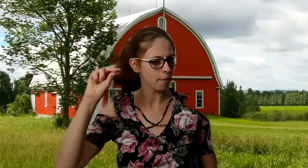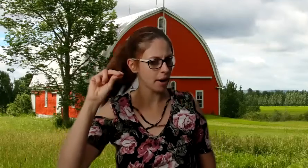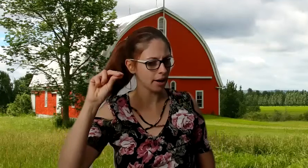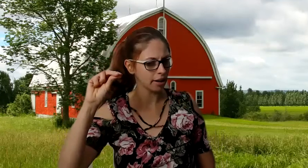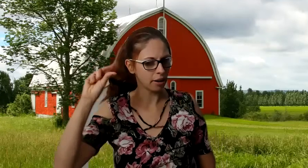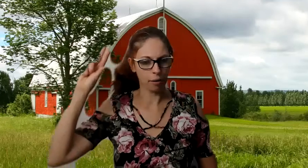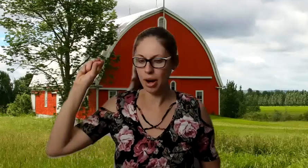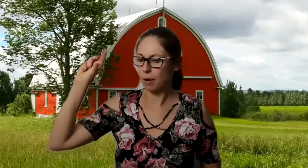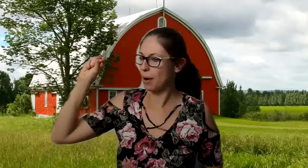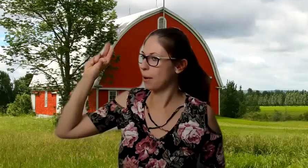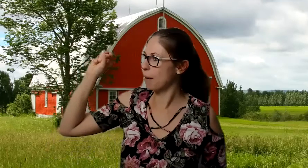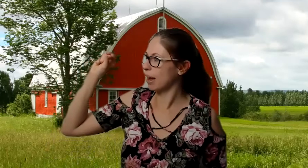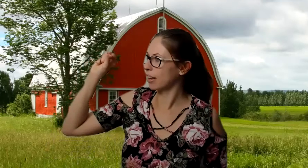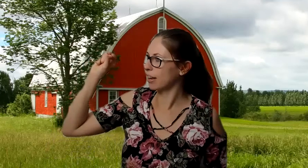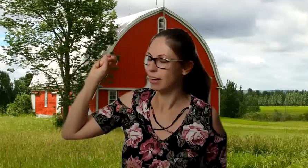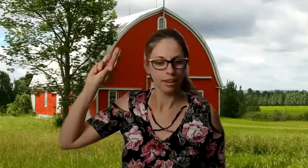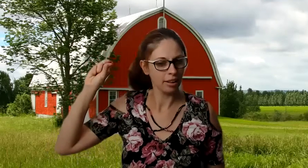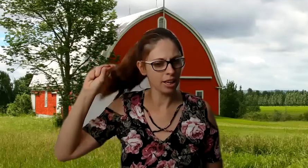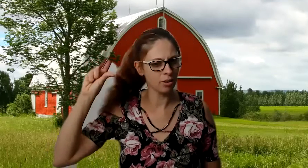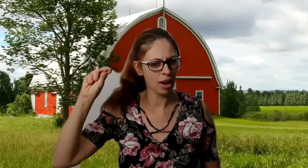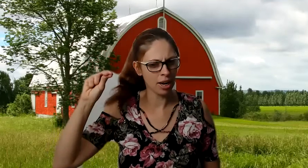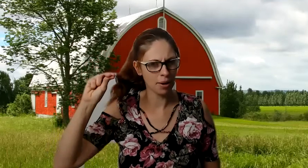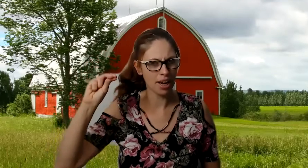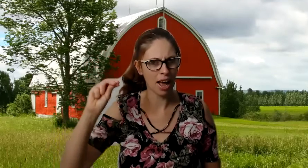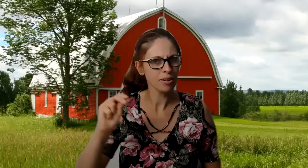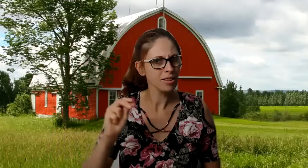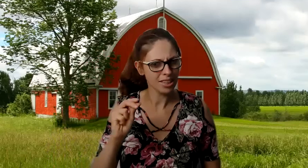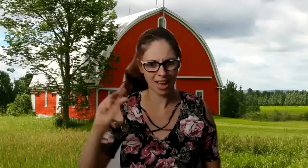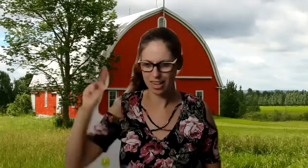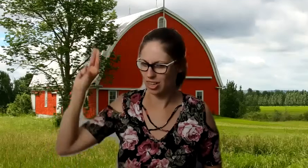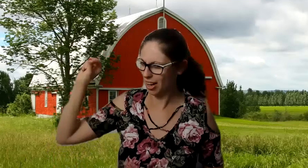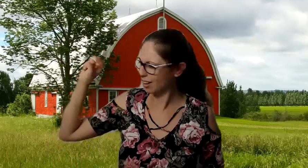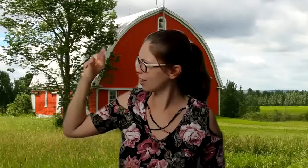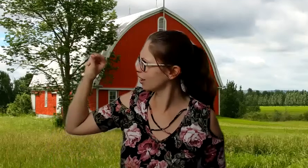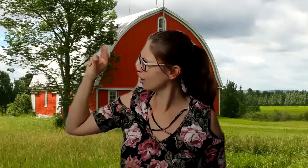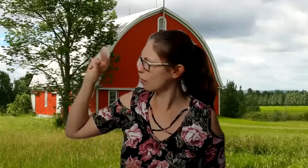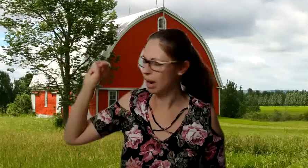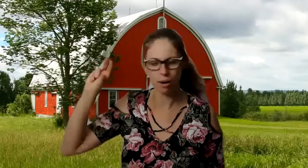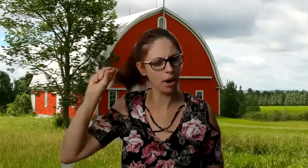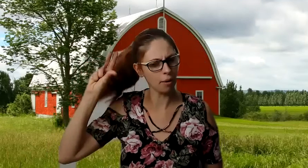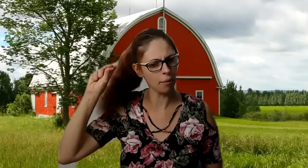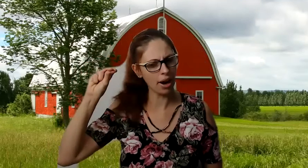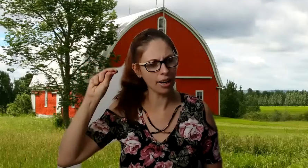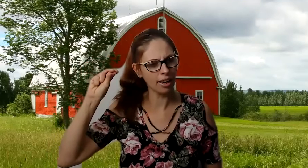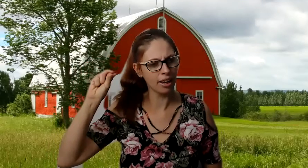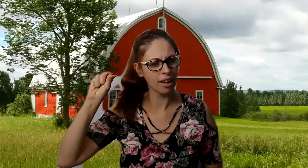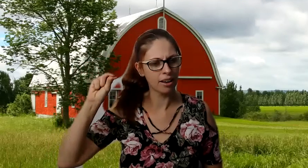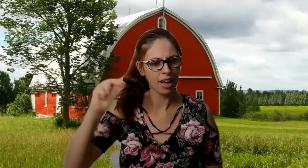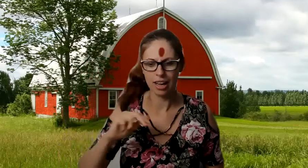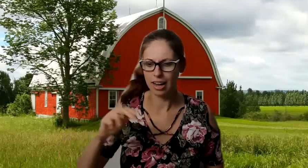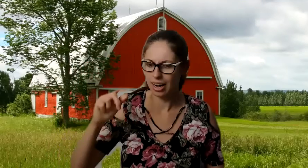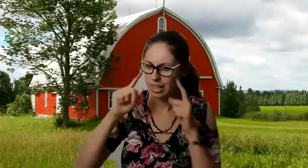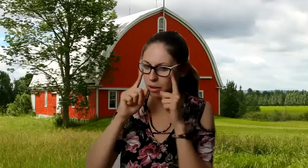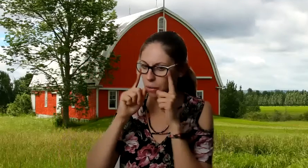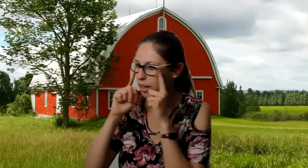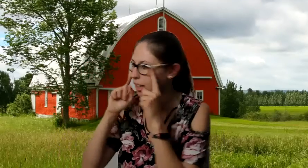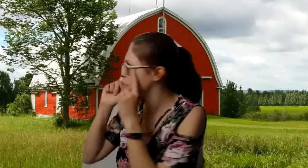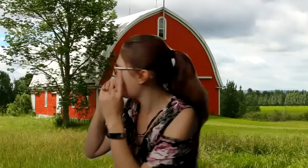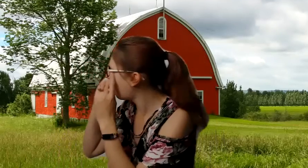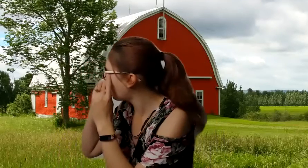quack. Quack, quack, quack. Can you, anybody else see that duck? Quack, quack, quack. Okay, let's keep going. Keep our